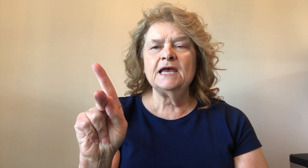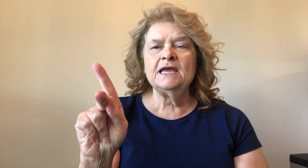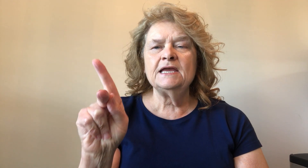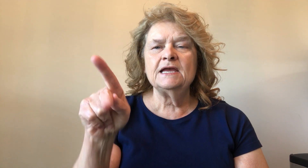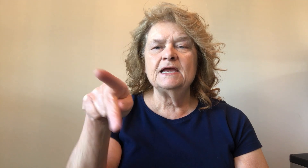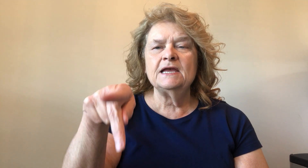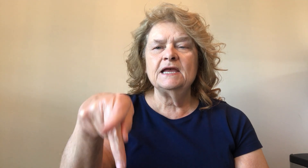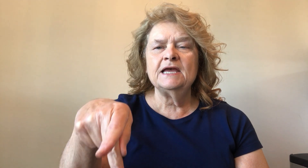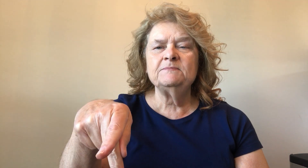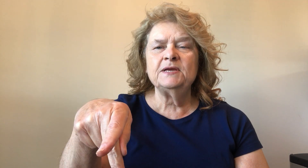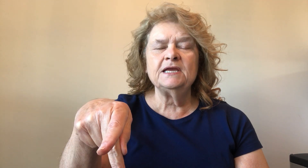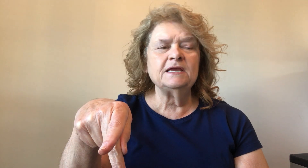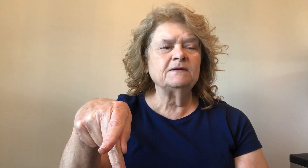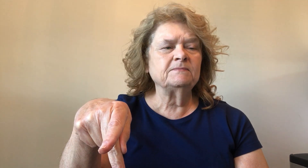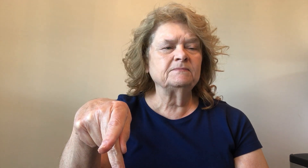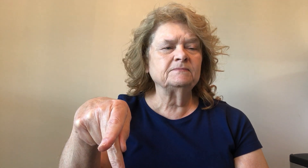K and P.